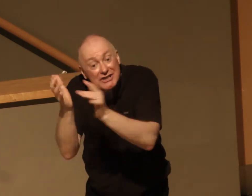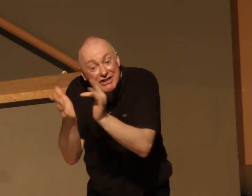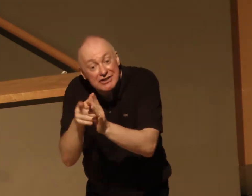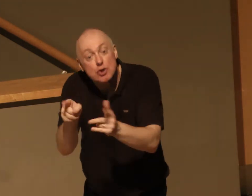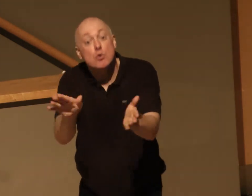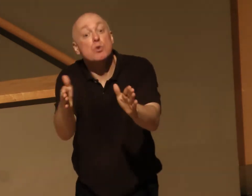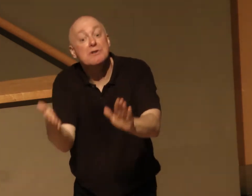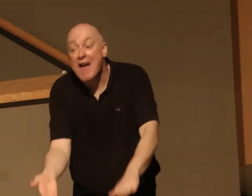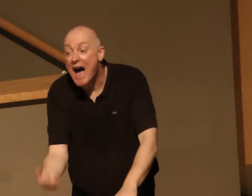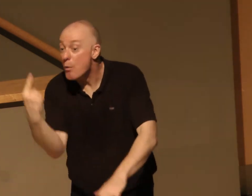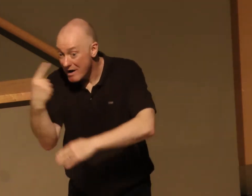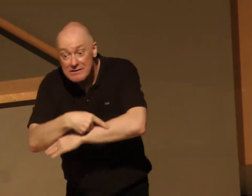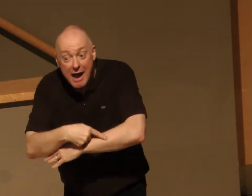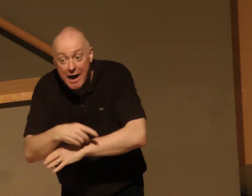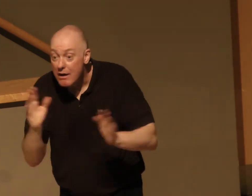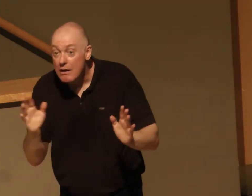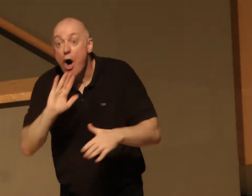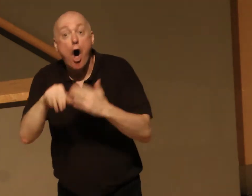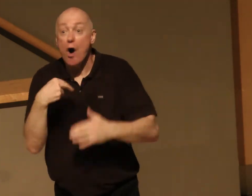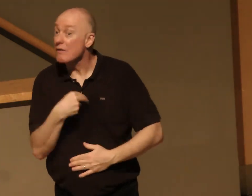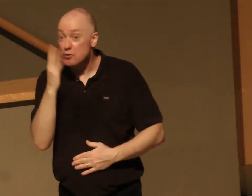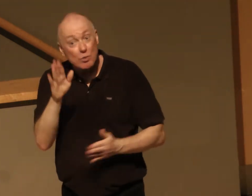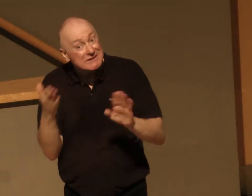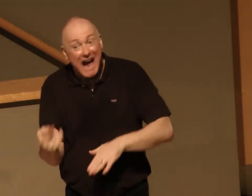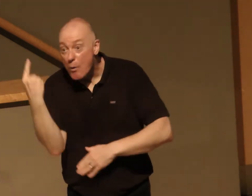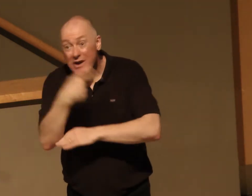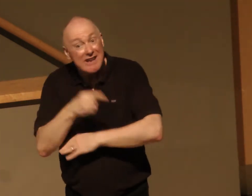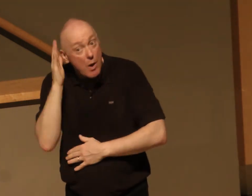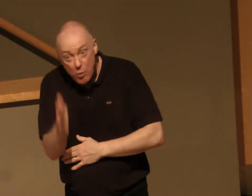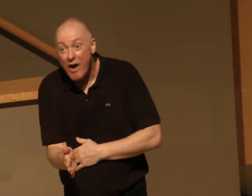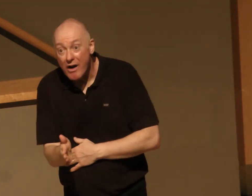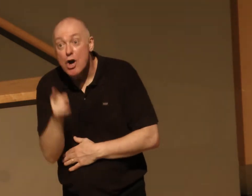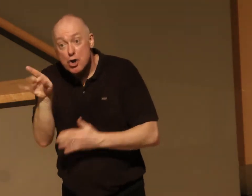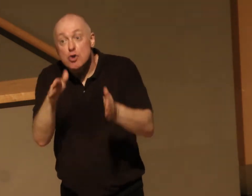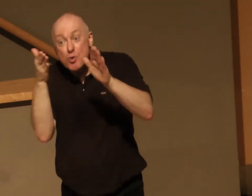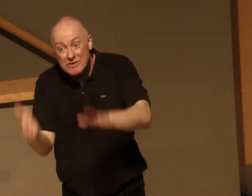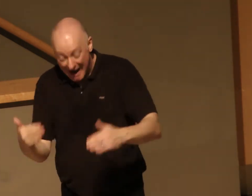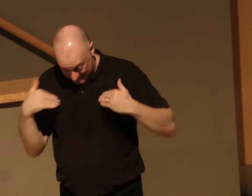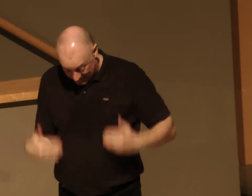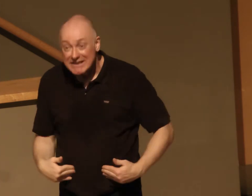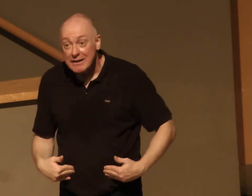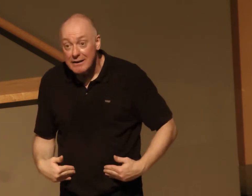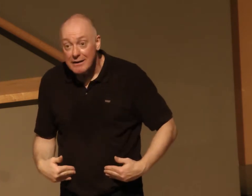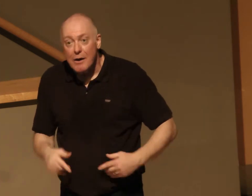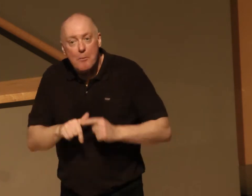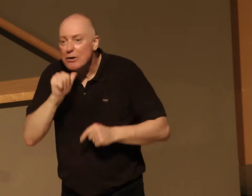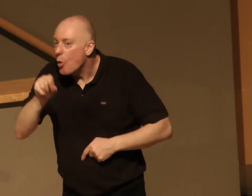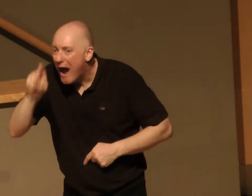die one day all of us will you will die physically but you don't have to die spiritually